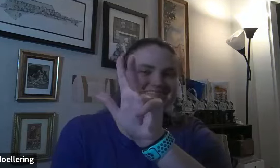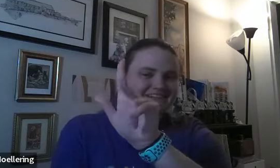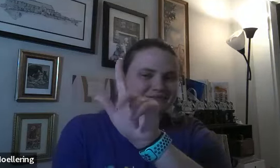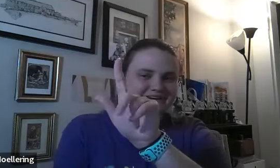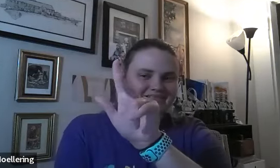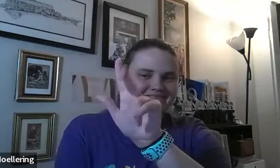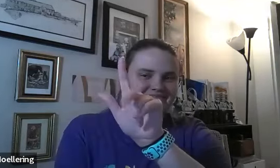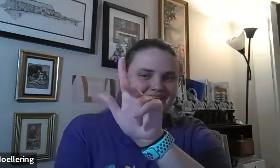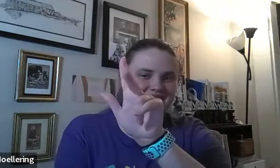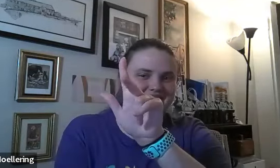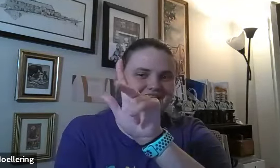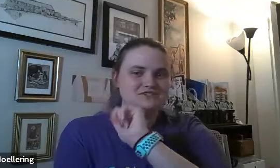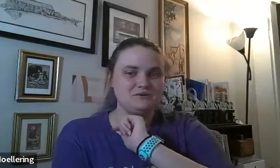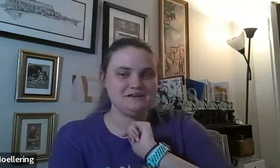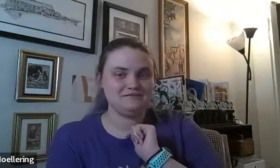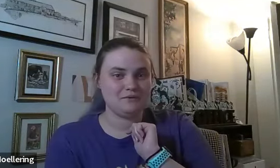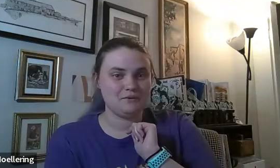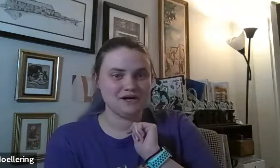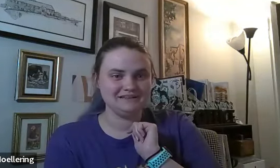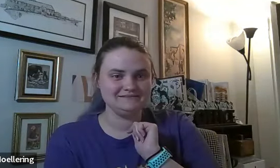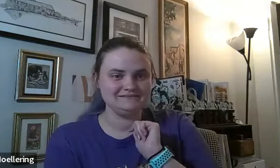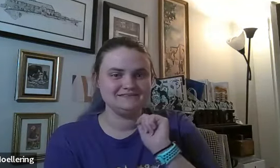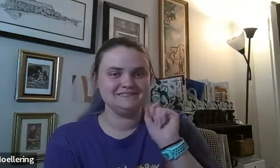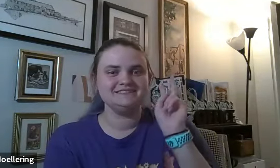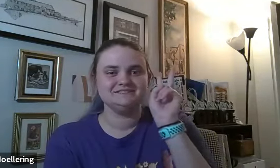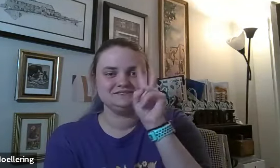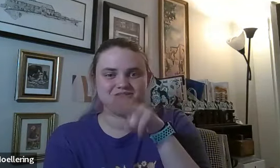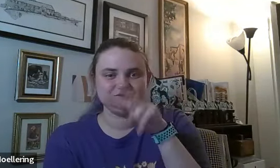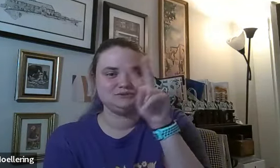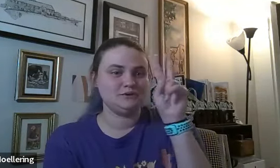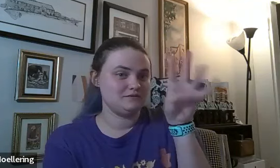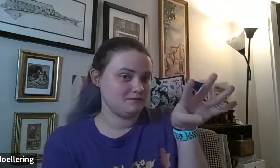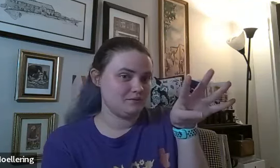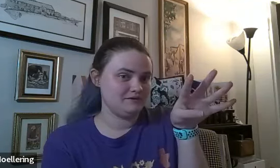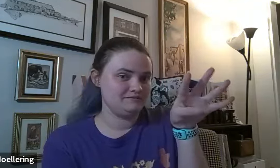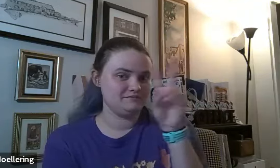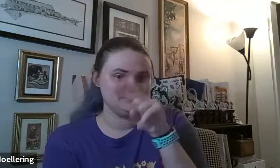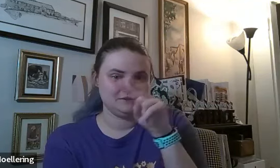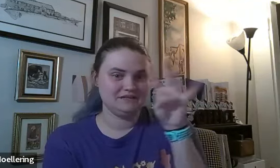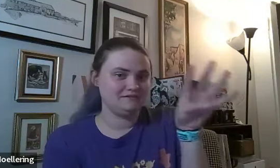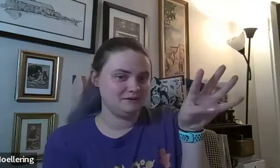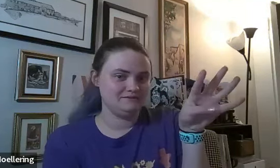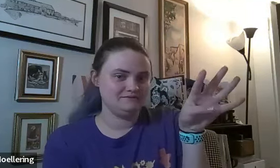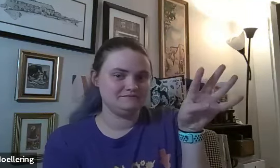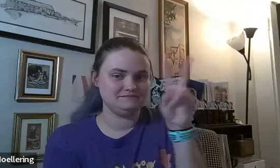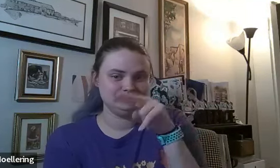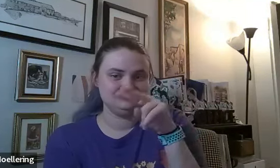There we go. Then 24. 2, 4. 24.